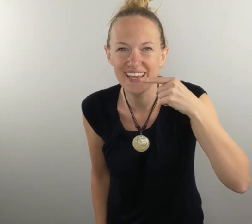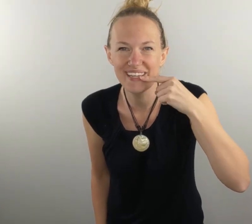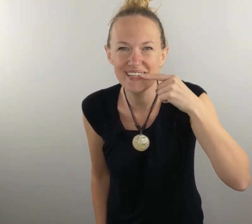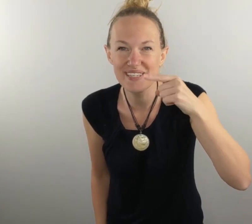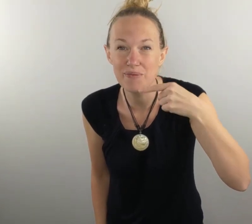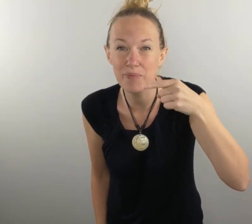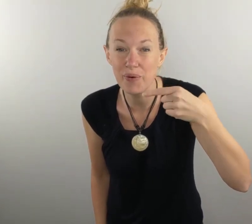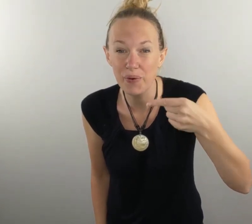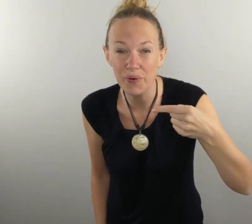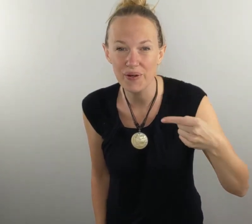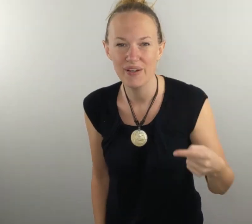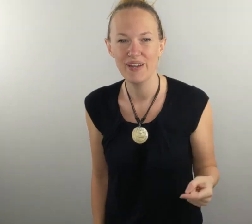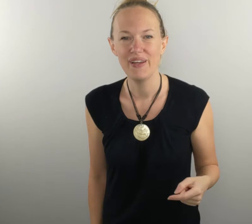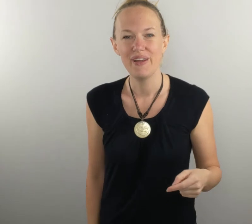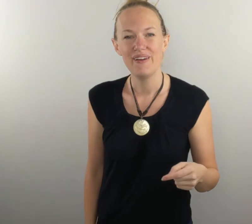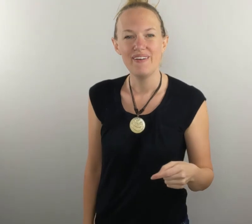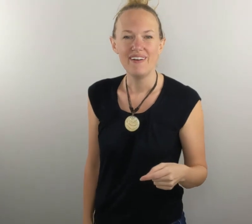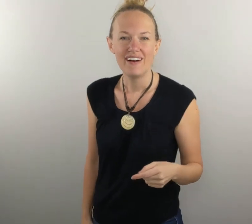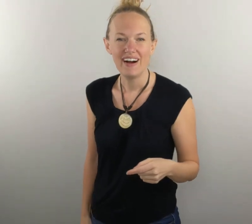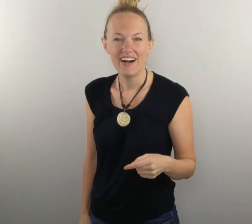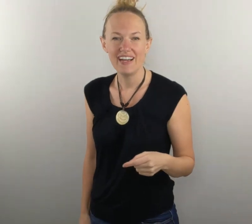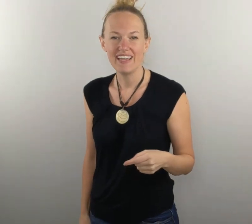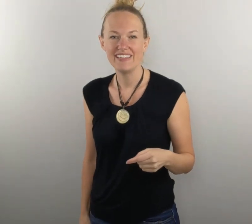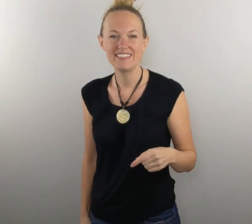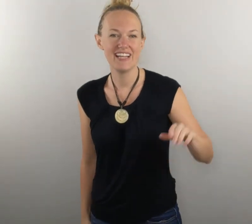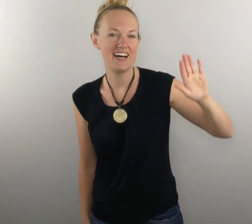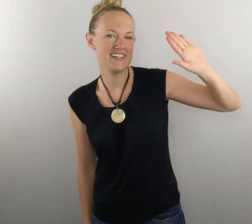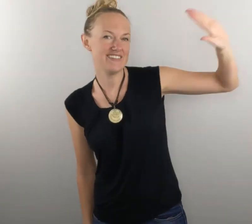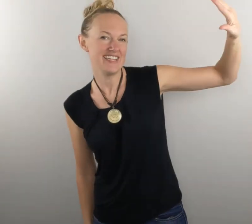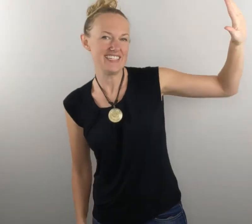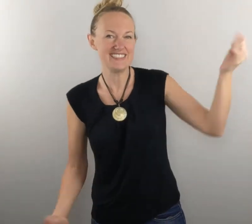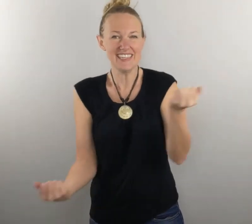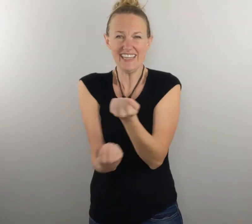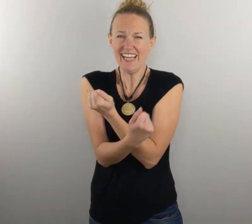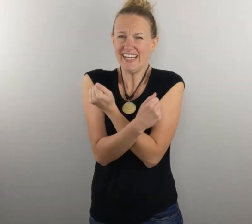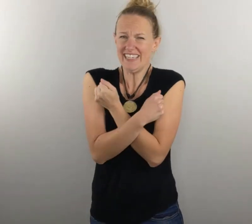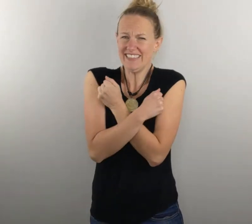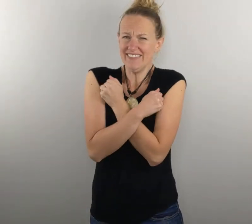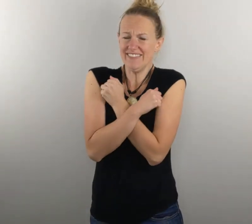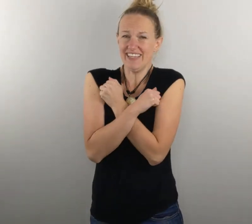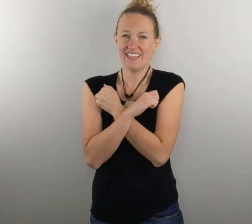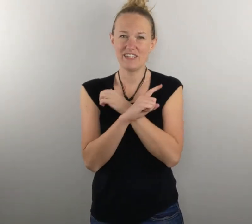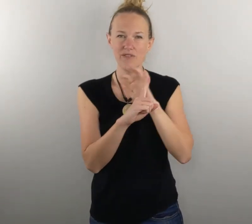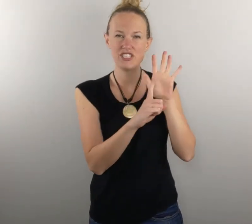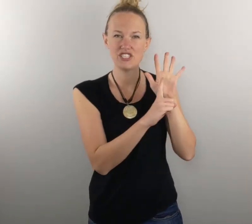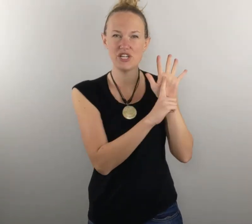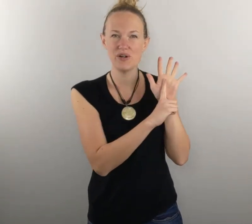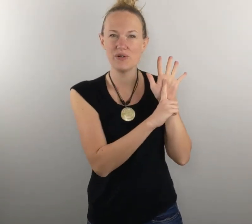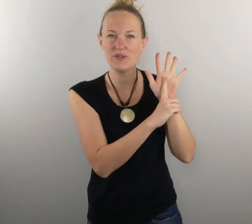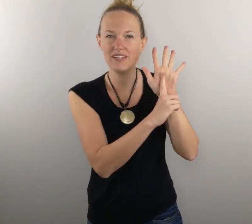Okay, he spoke his love, and then was shown,